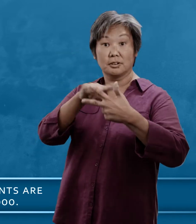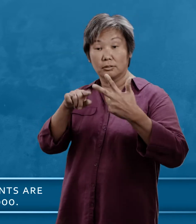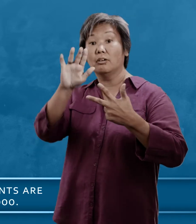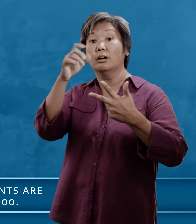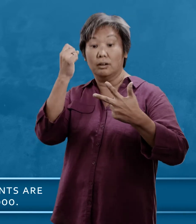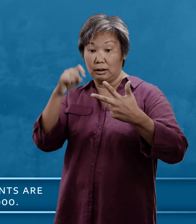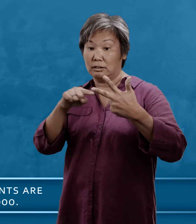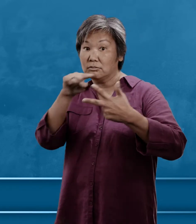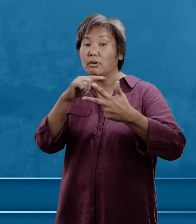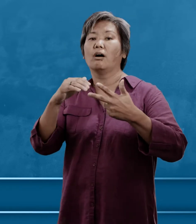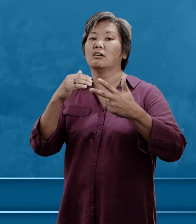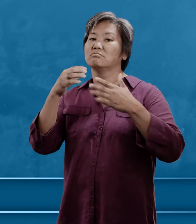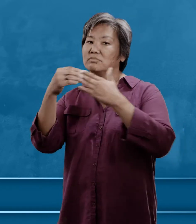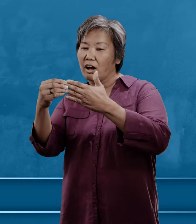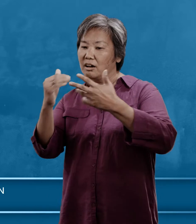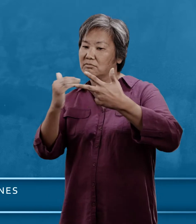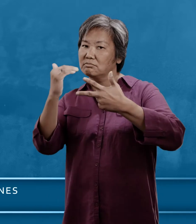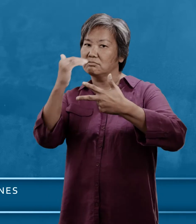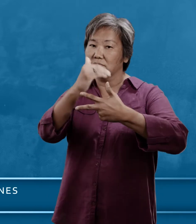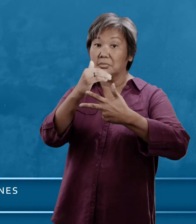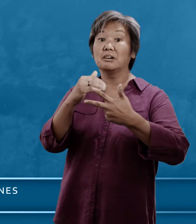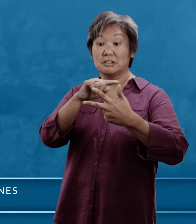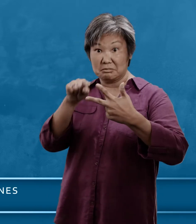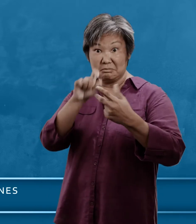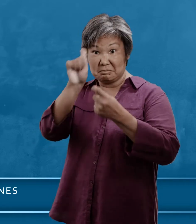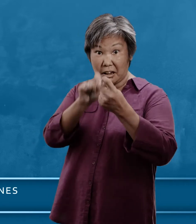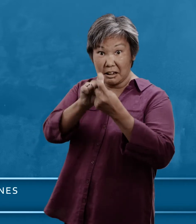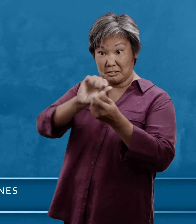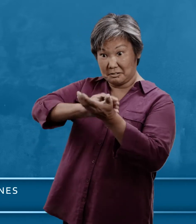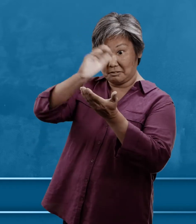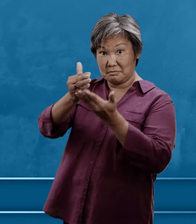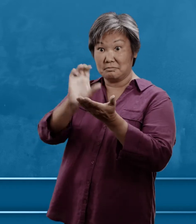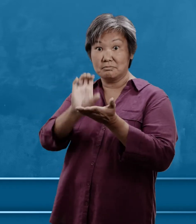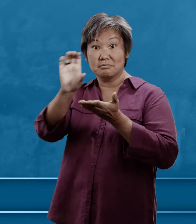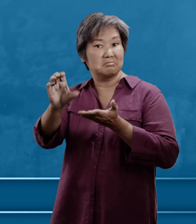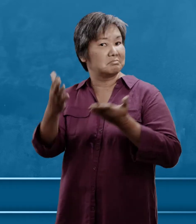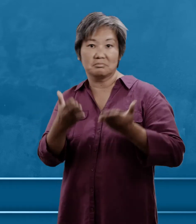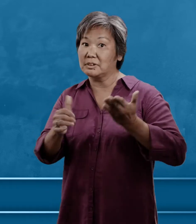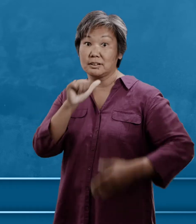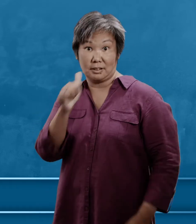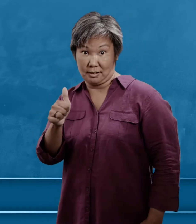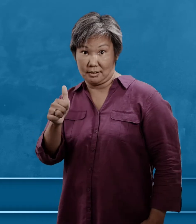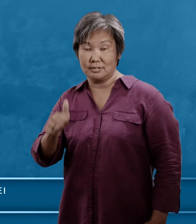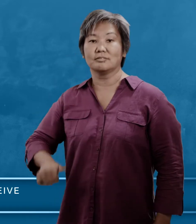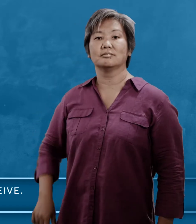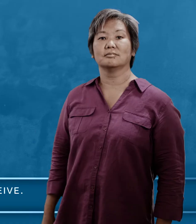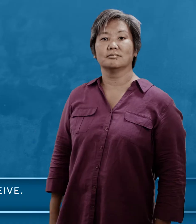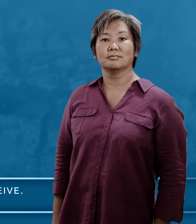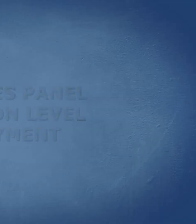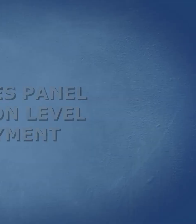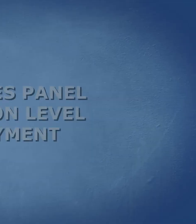$75,000, and $200,000. These numbers are guidelines and may not be the actual amounts that you will